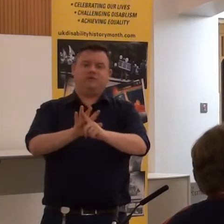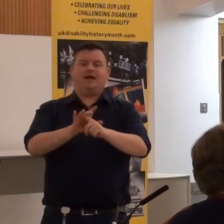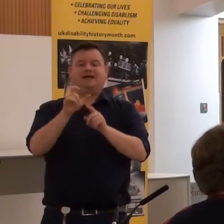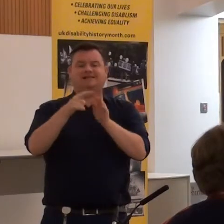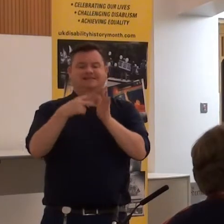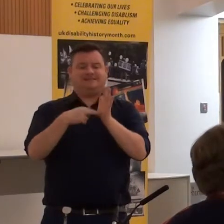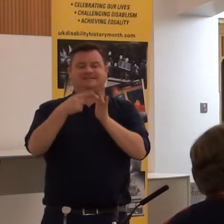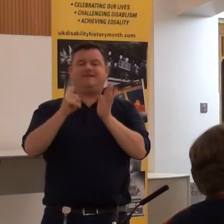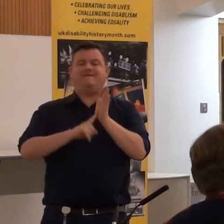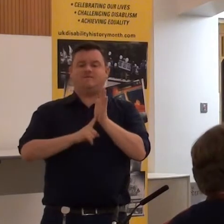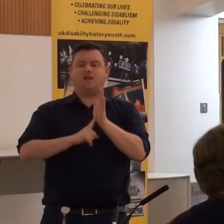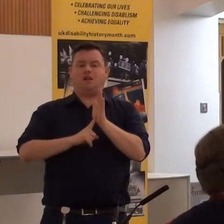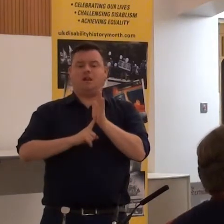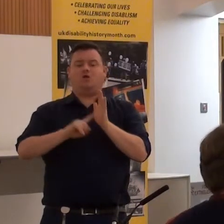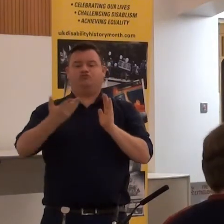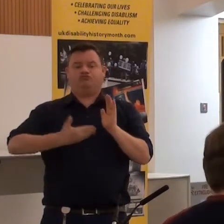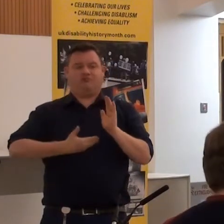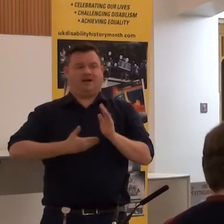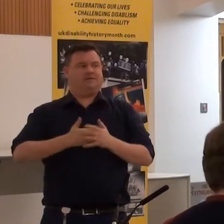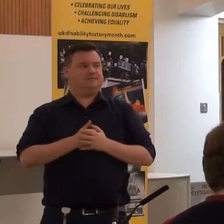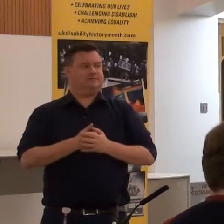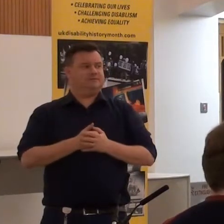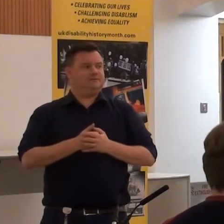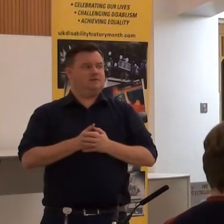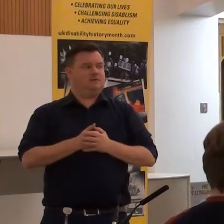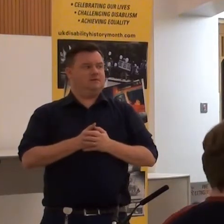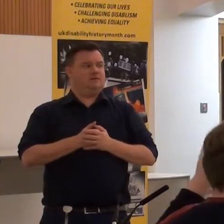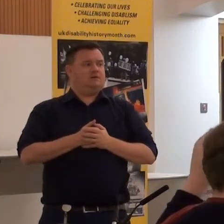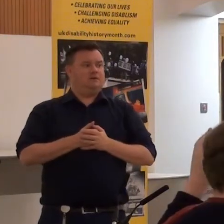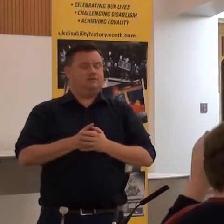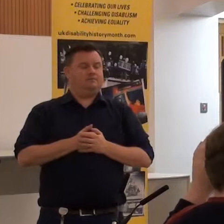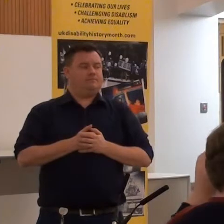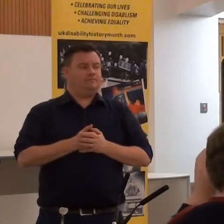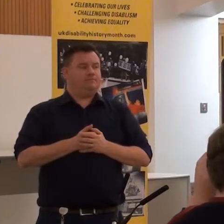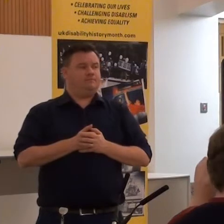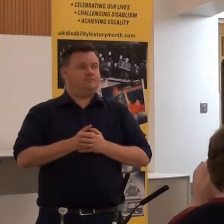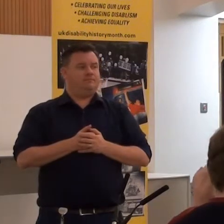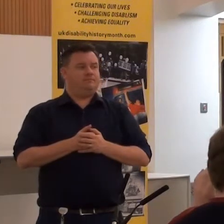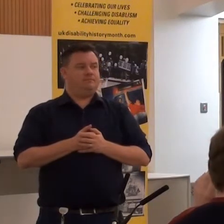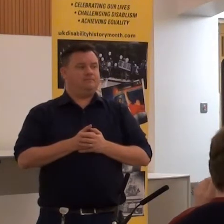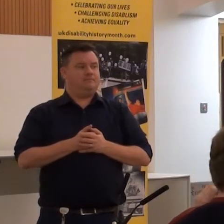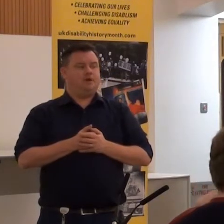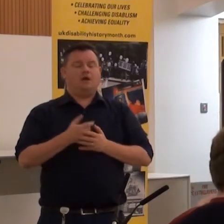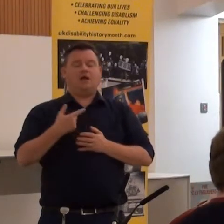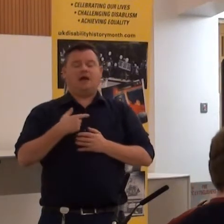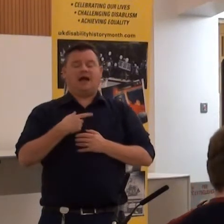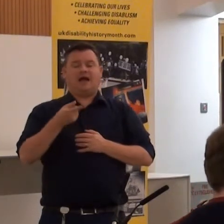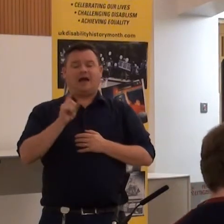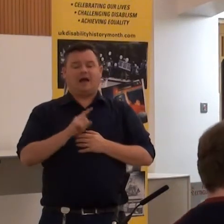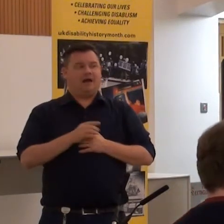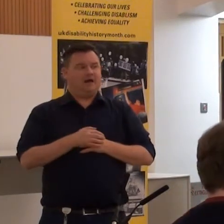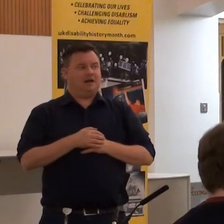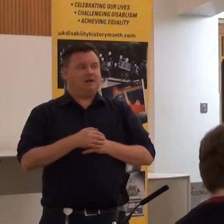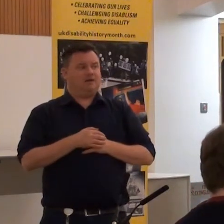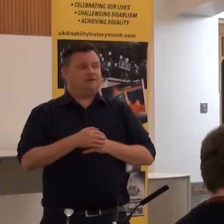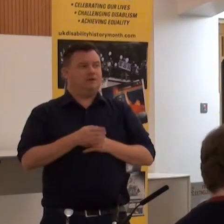rights and protective measures that other social groups get that disabled people do not. And there's something troubling me and